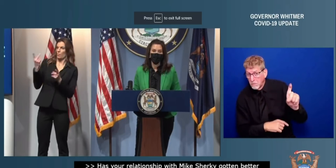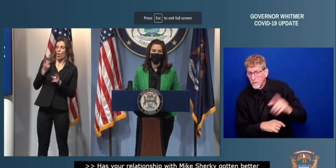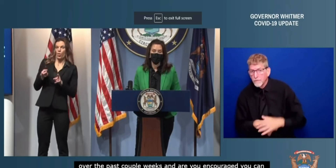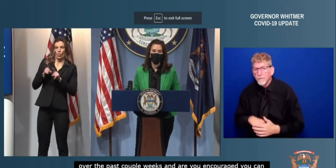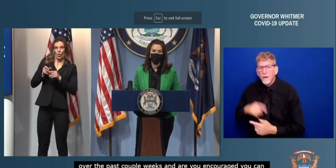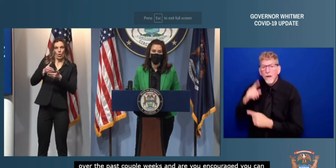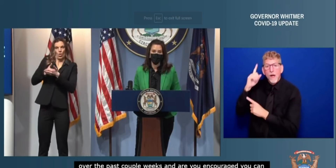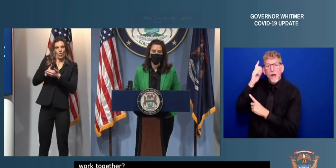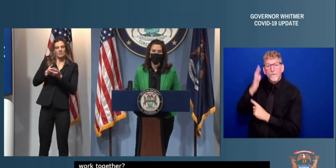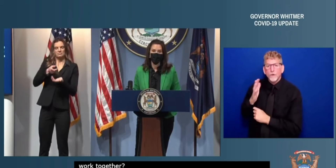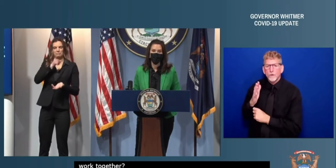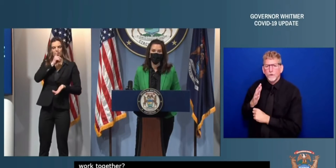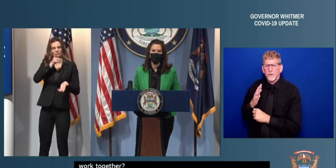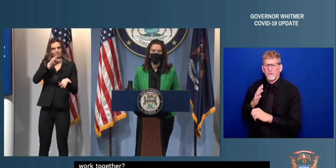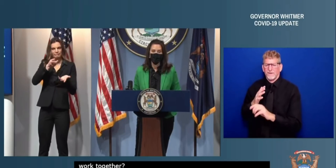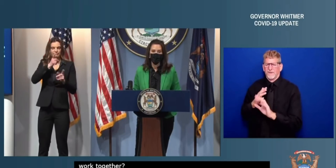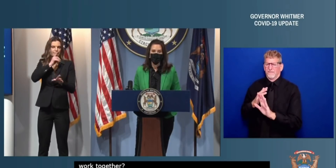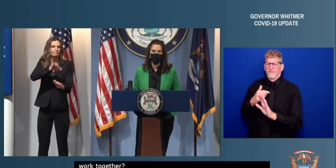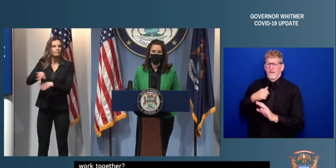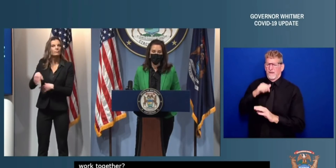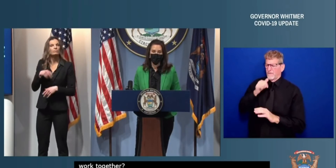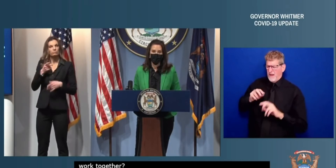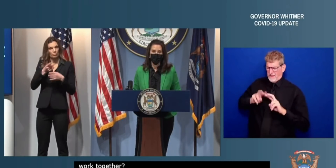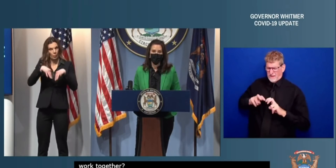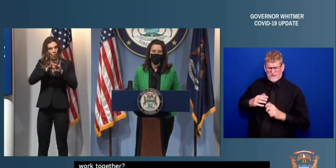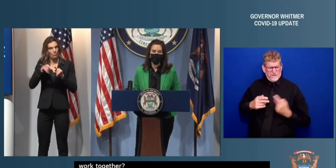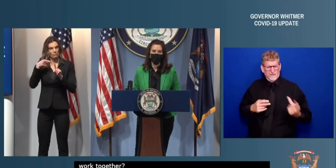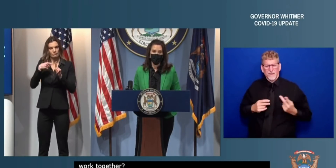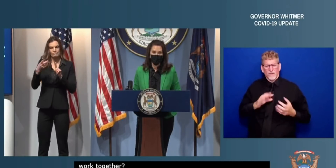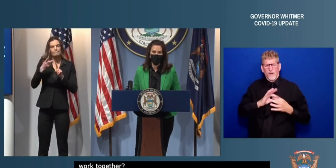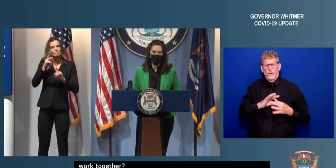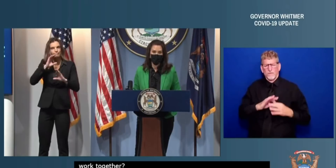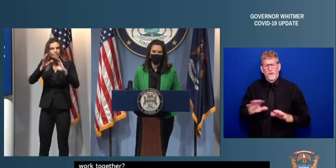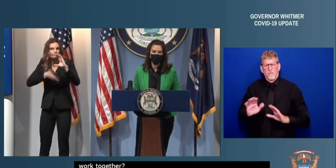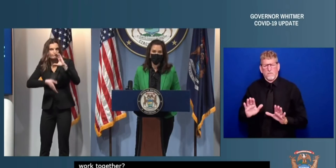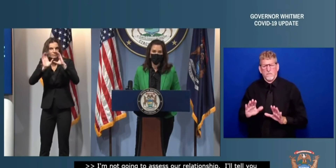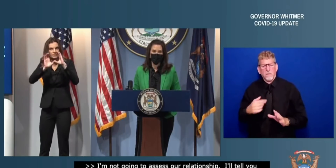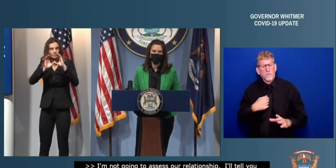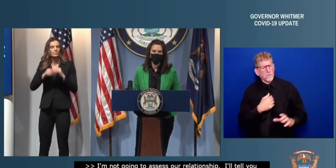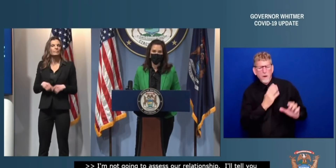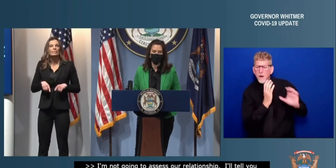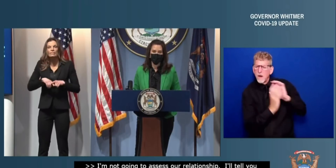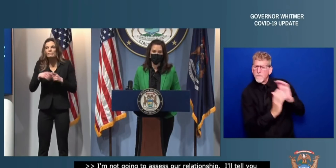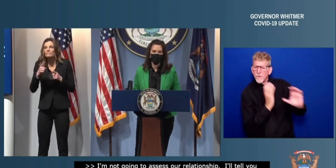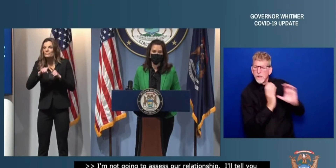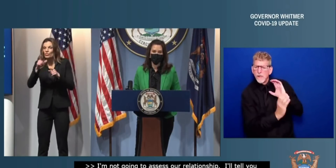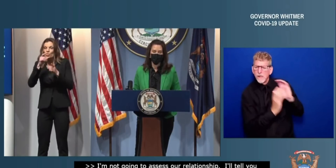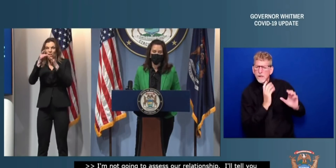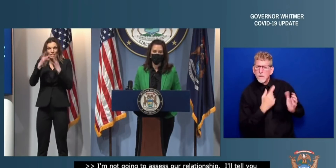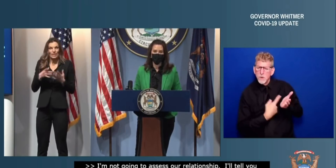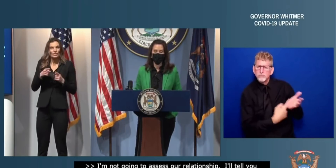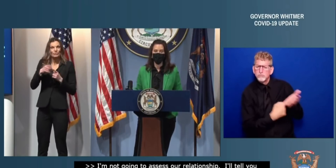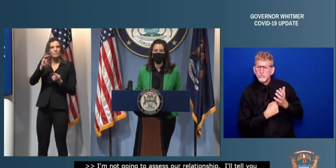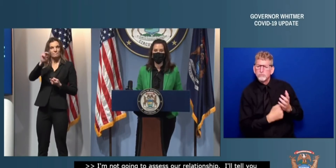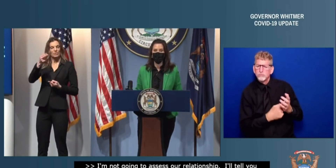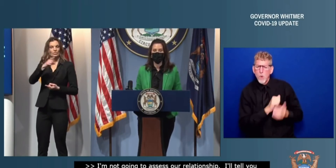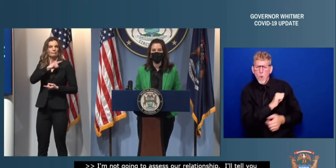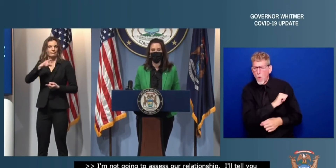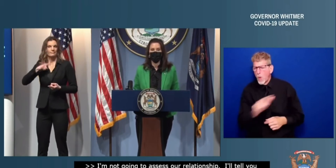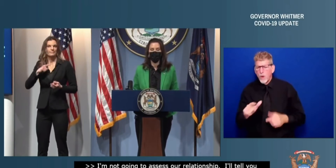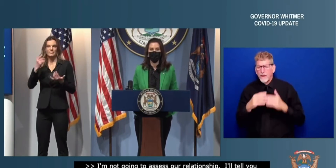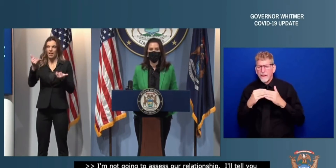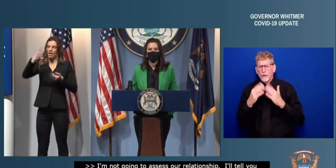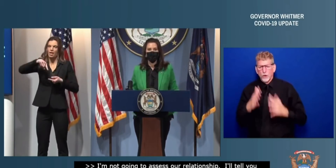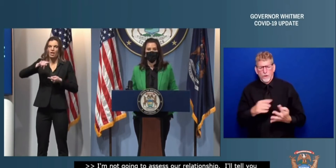having communication. We are talking with all 4 leaders in the Michigan legislature. Our teams